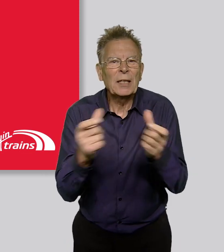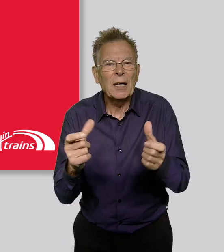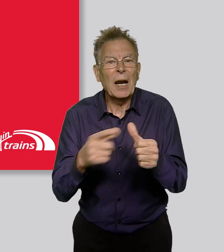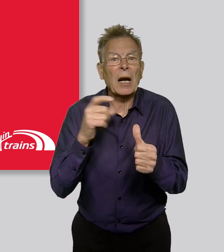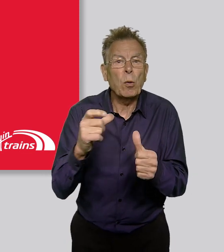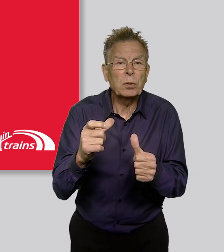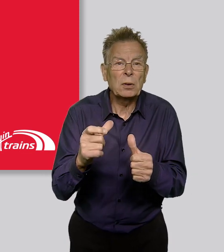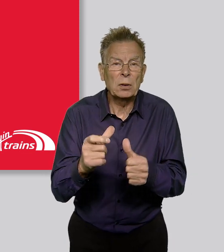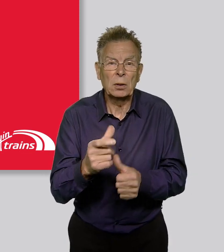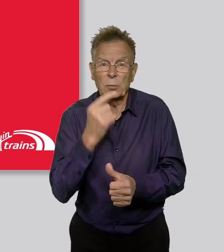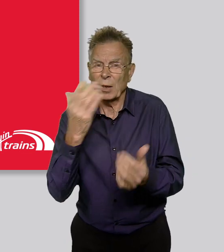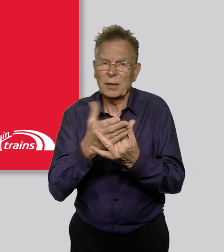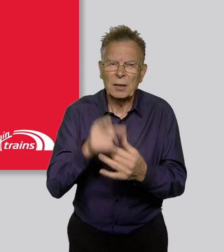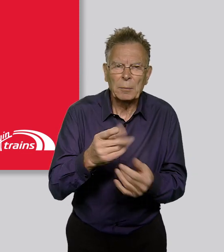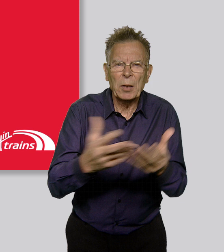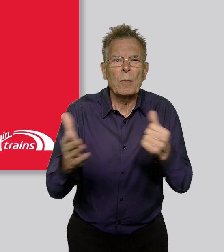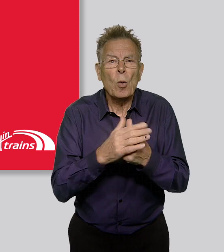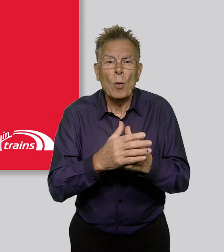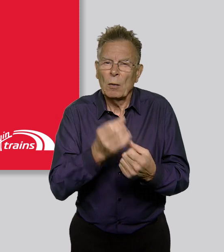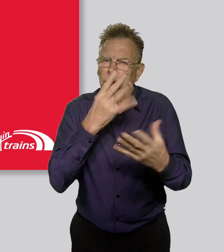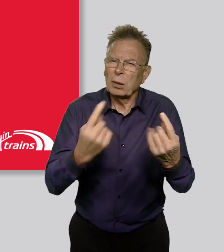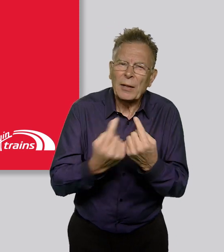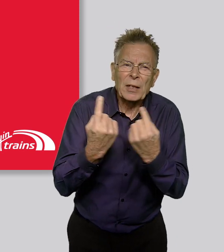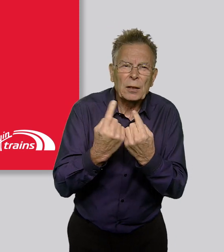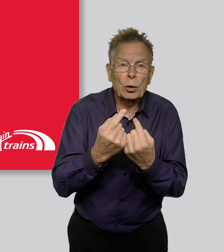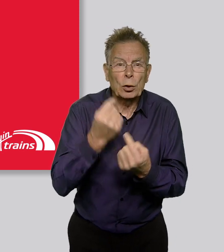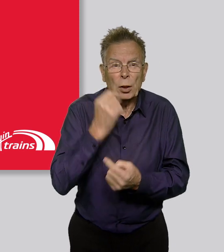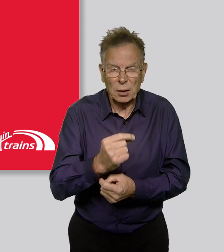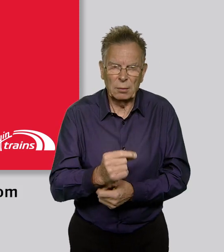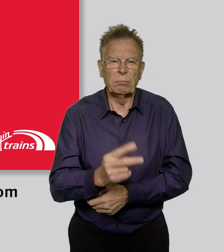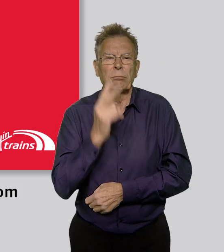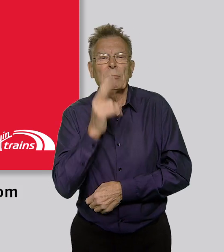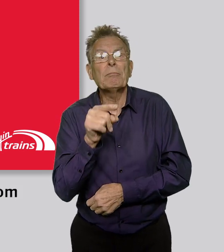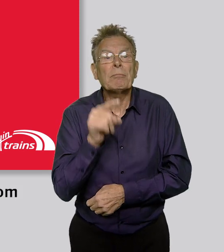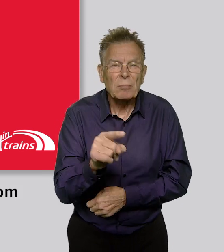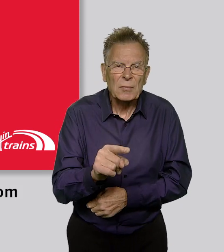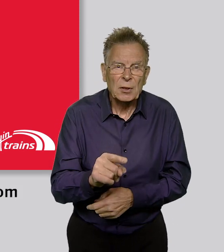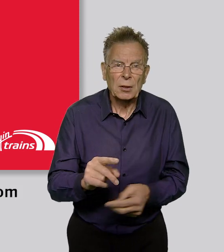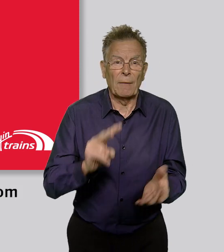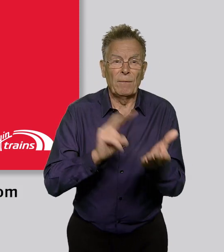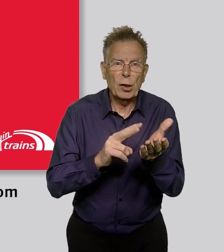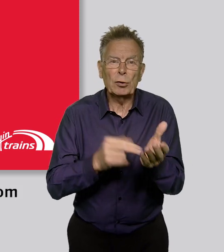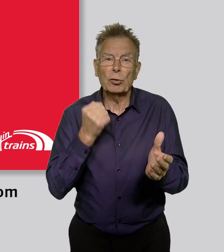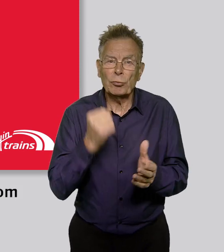To register for an account to access these and many more fantastic features, just head to